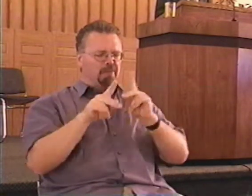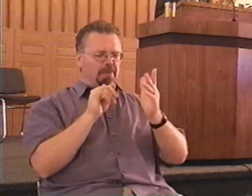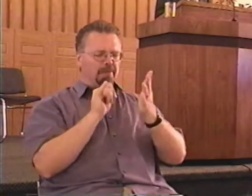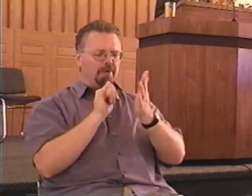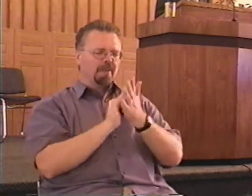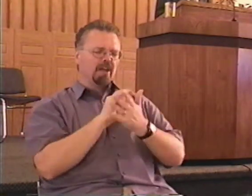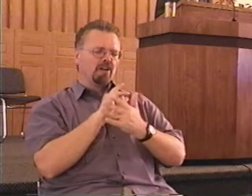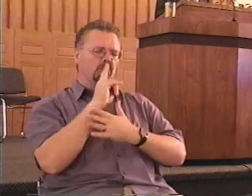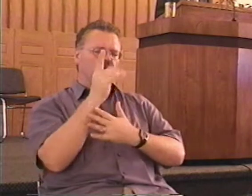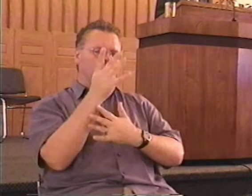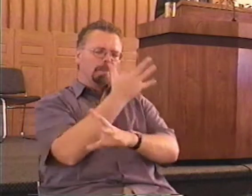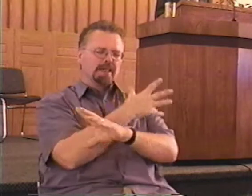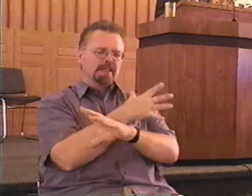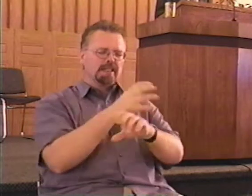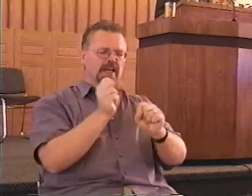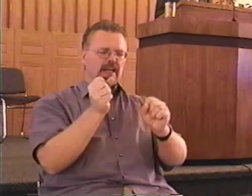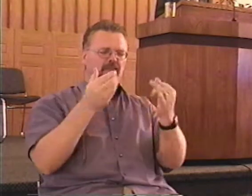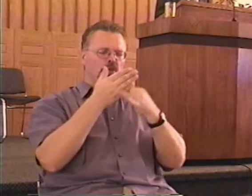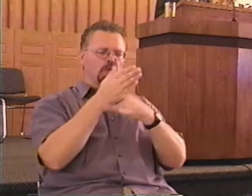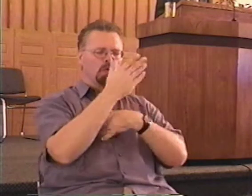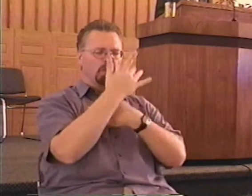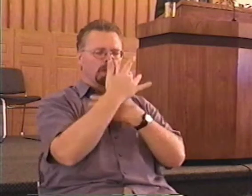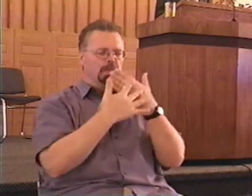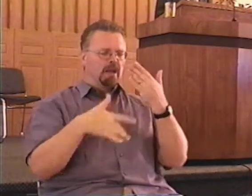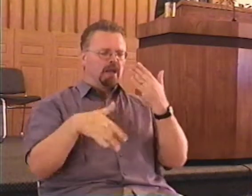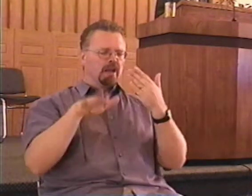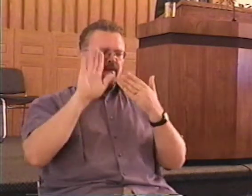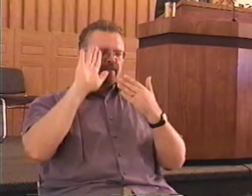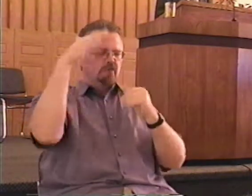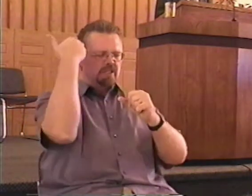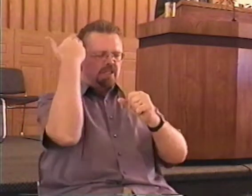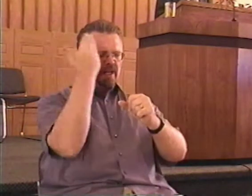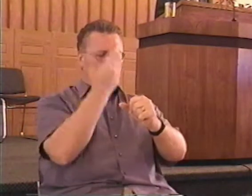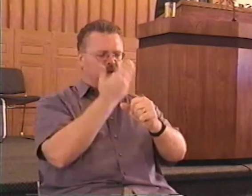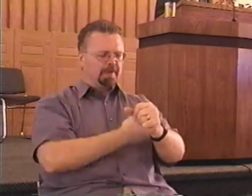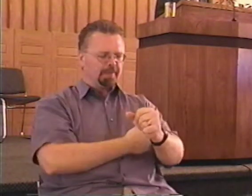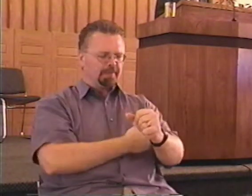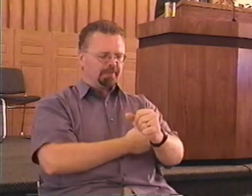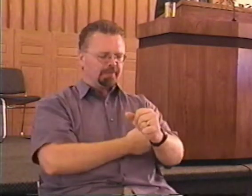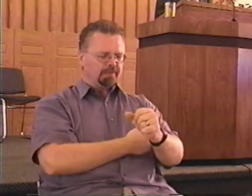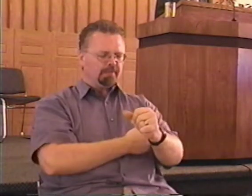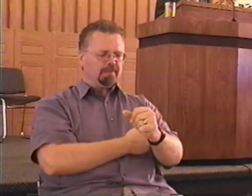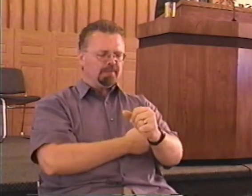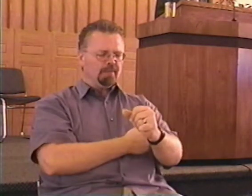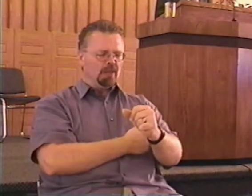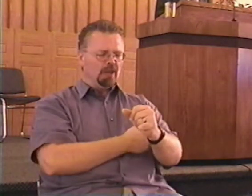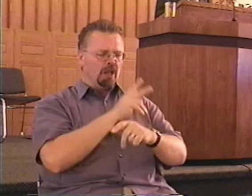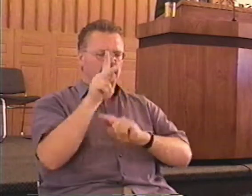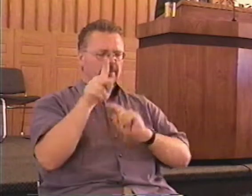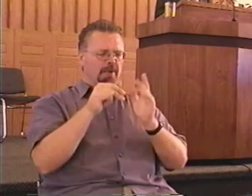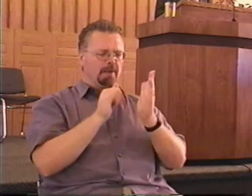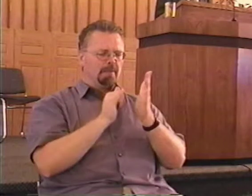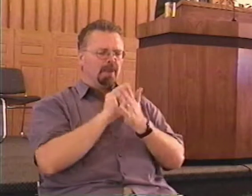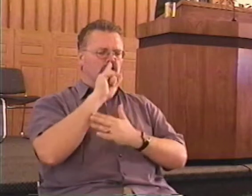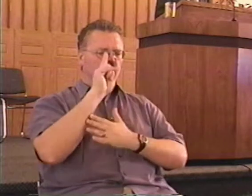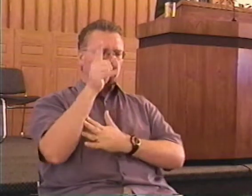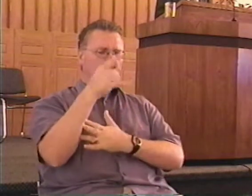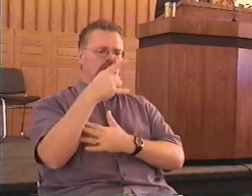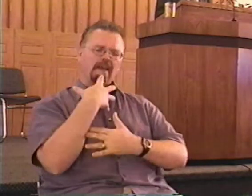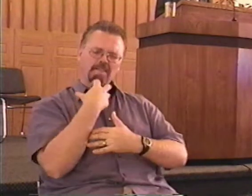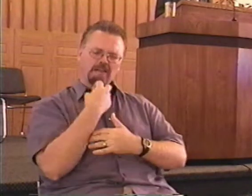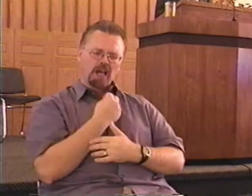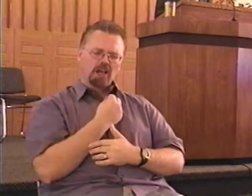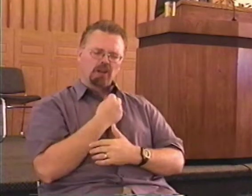been saved by the blood of your Son, of people who really value